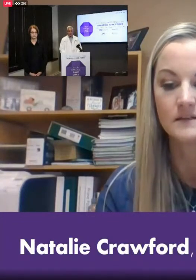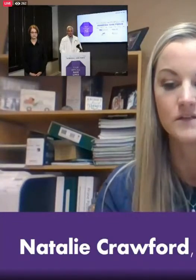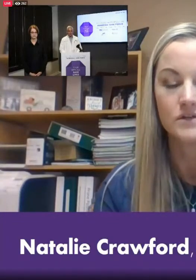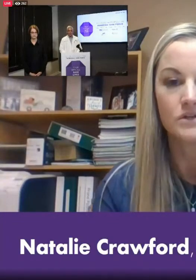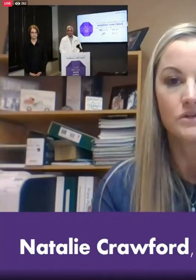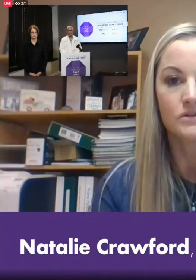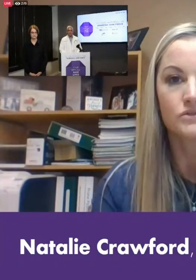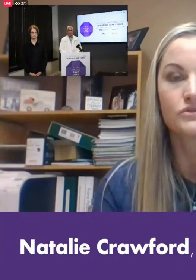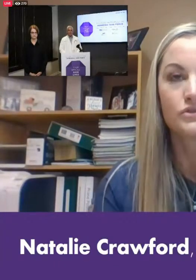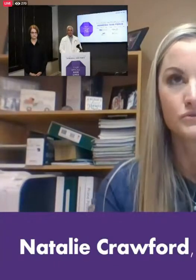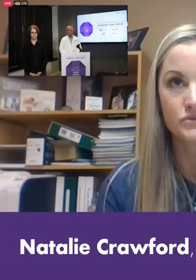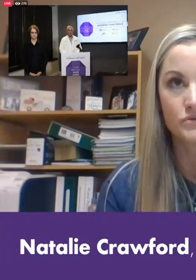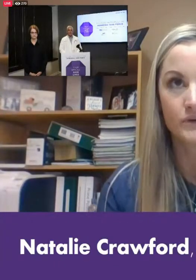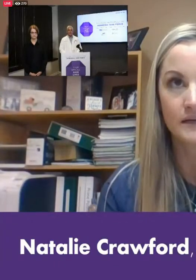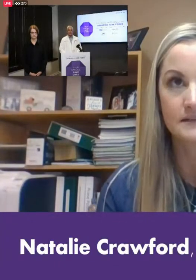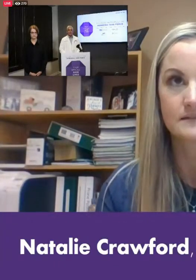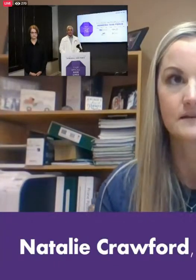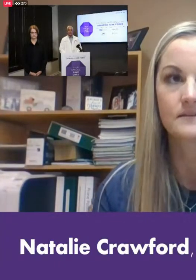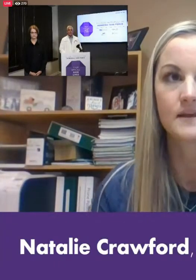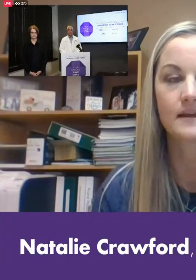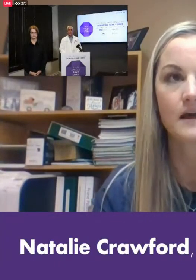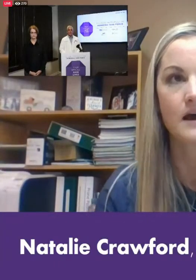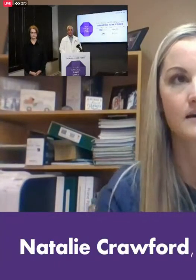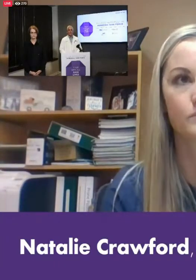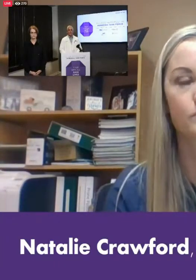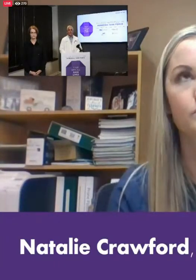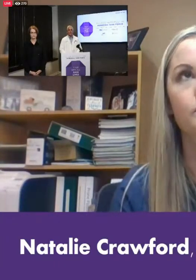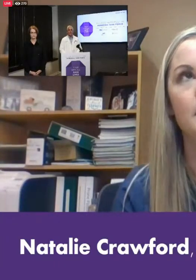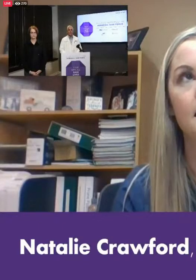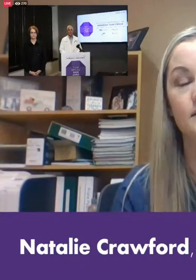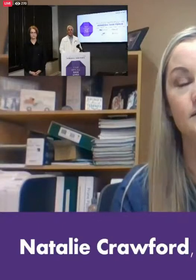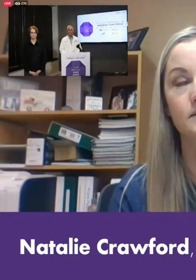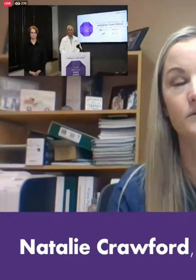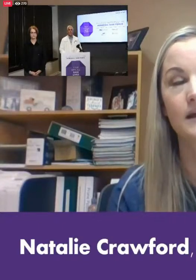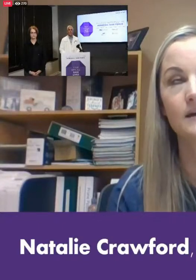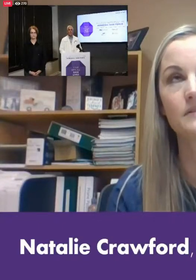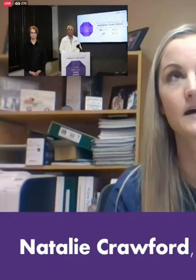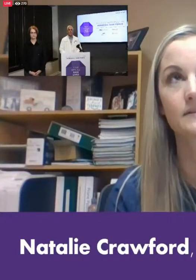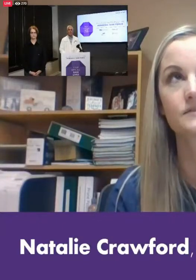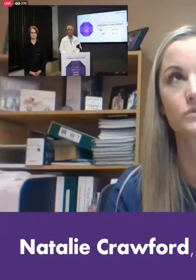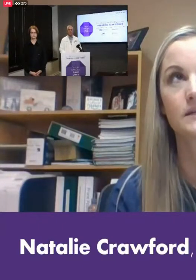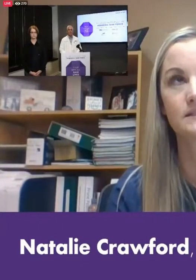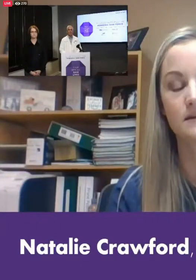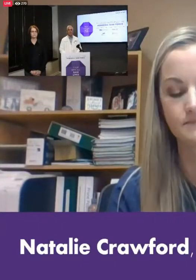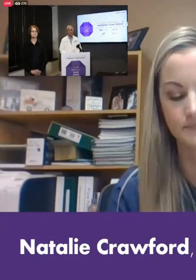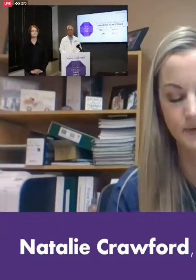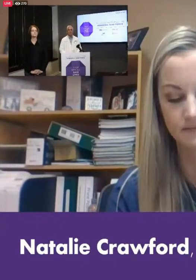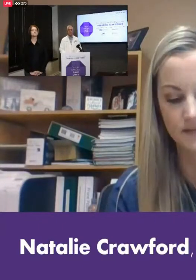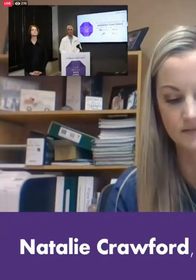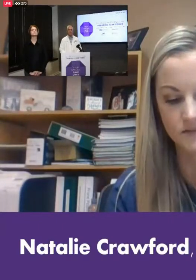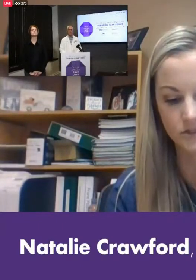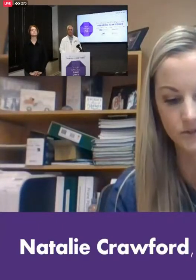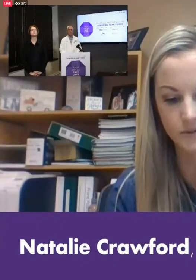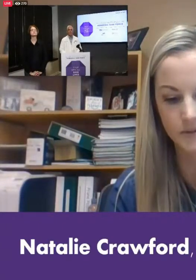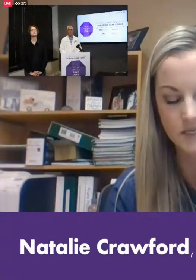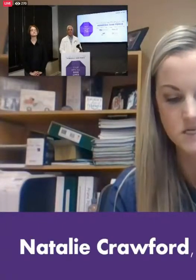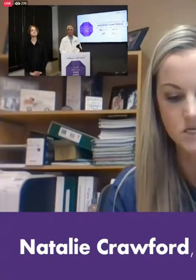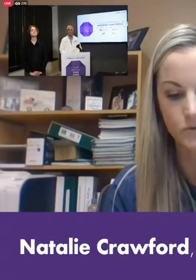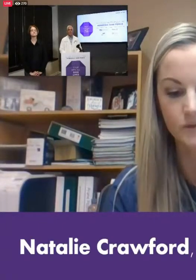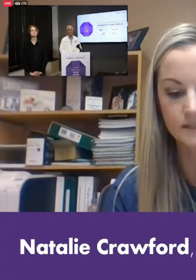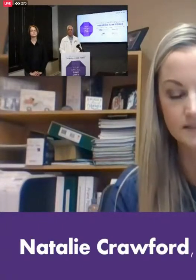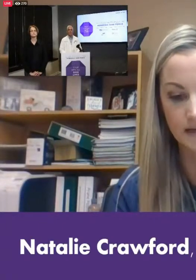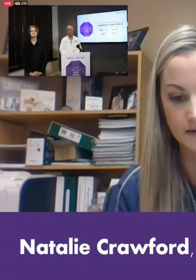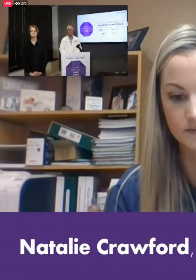me to two stories that I have a lot of stories, but these